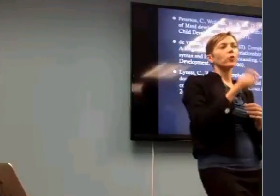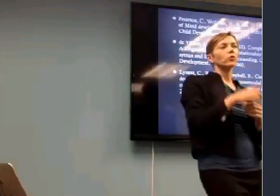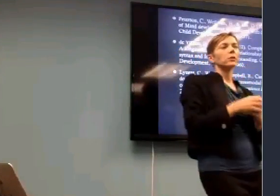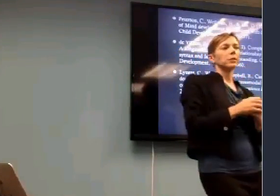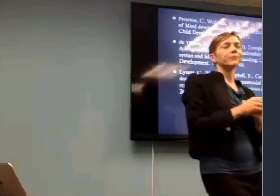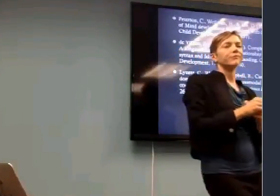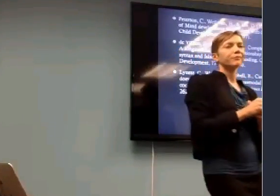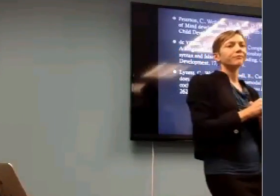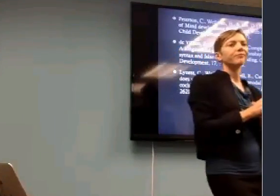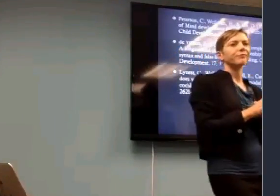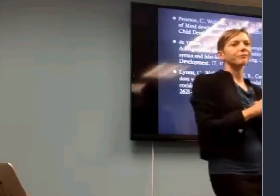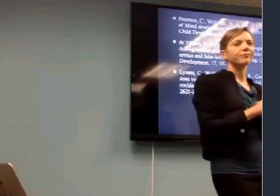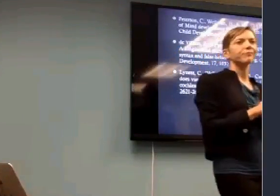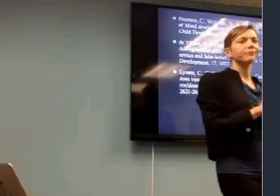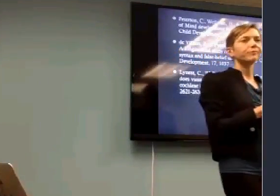Thank you. Good question.